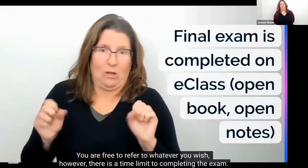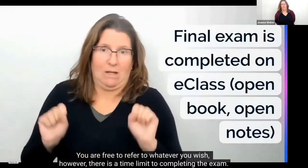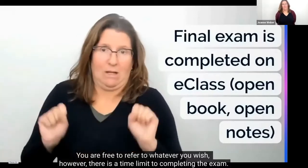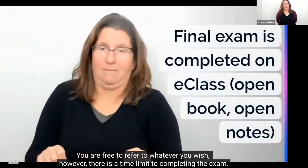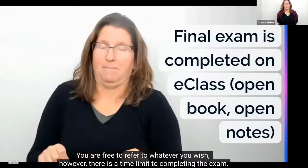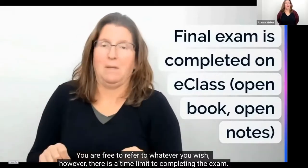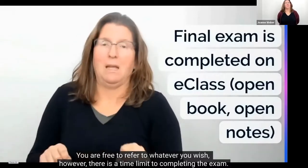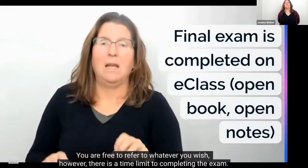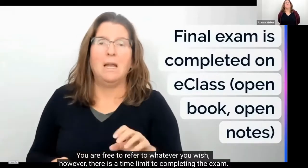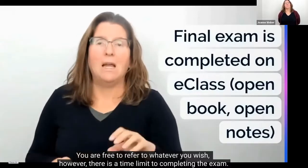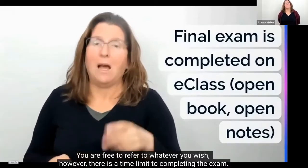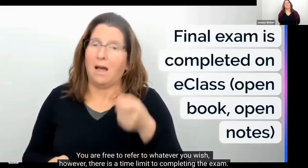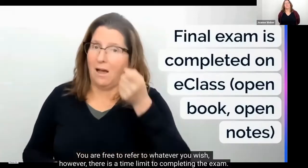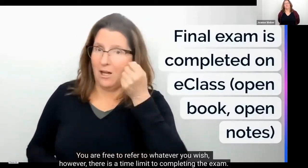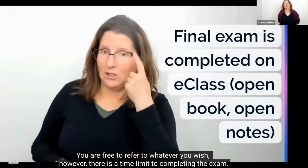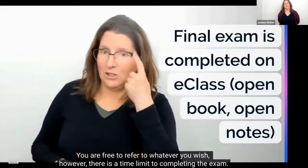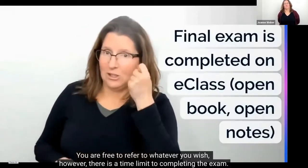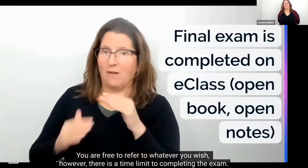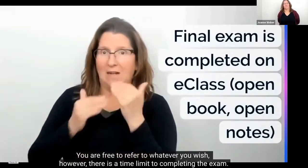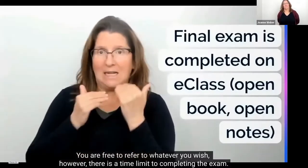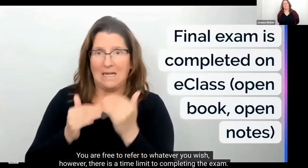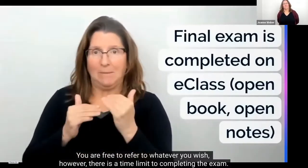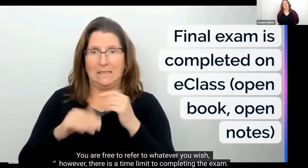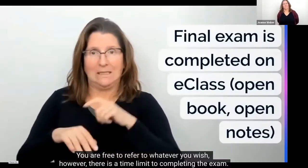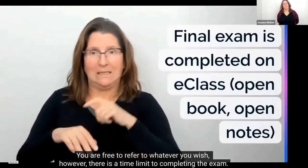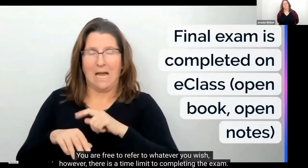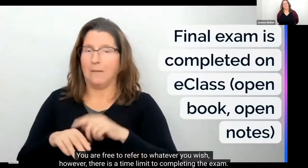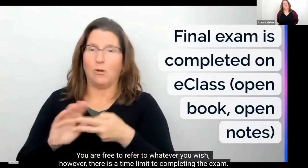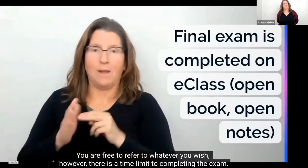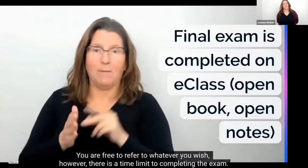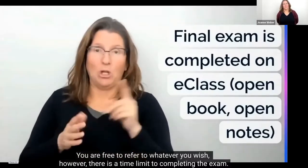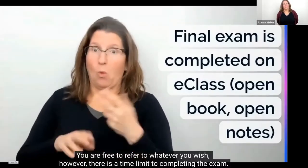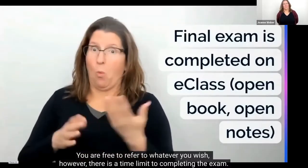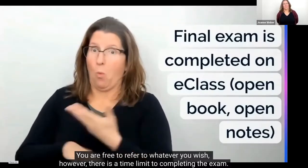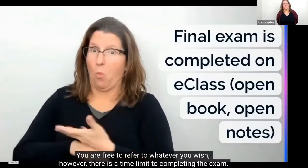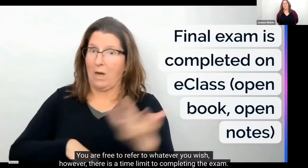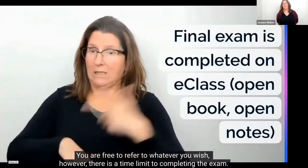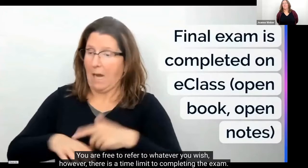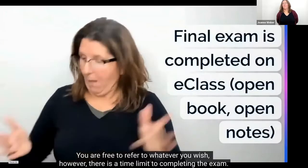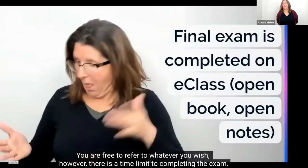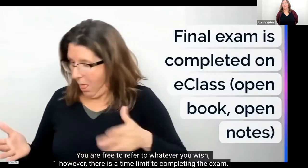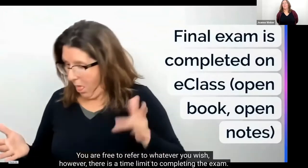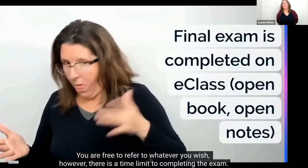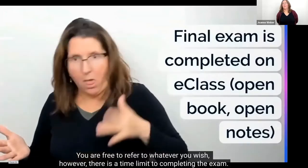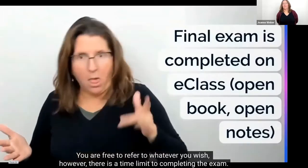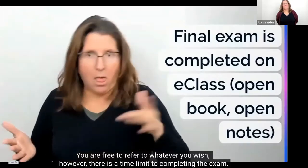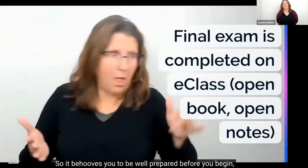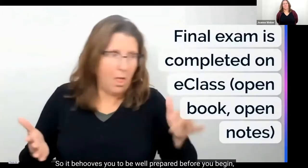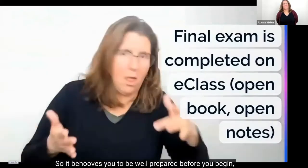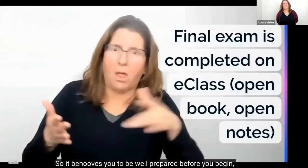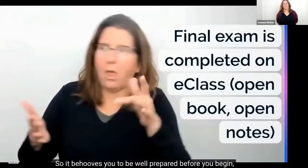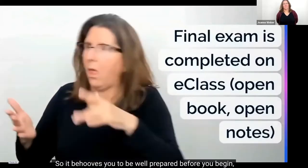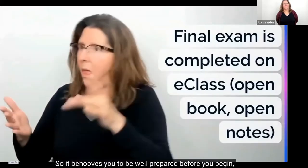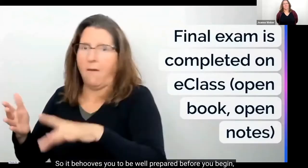You are free to refer to whatever you wish. However, there is a time limit to completing the exam, so